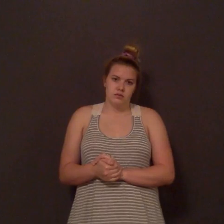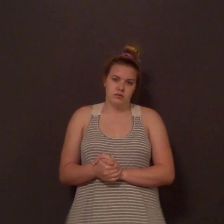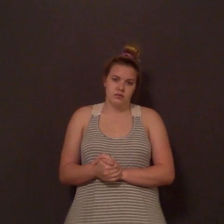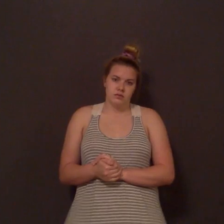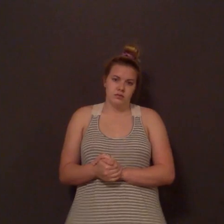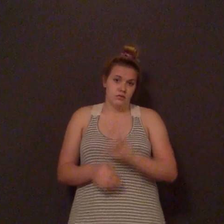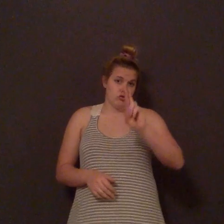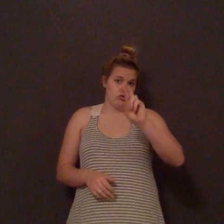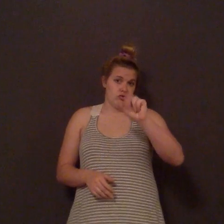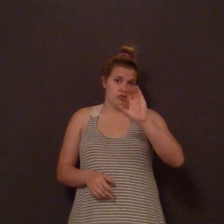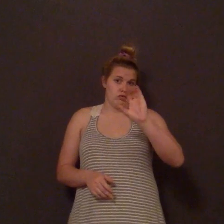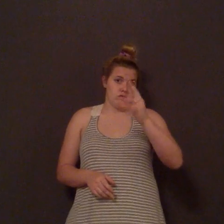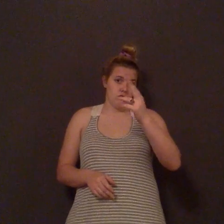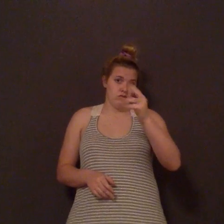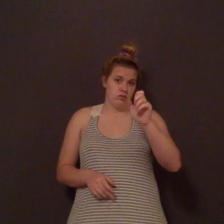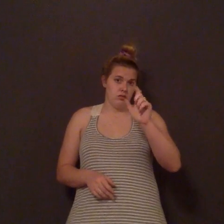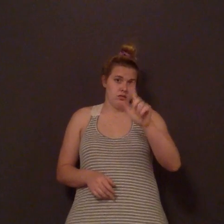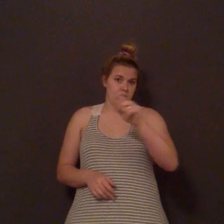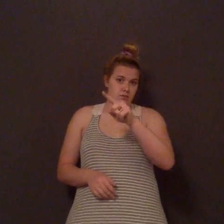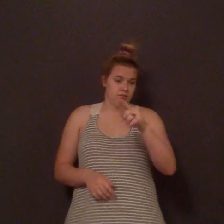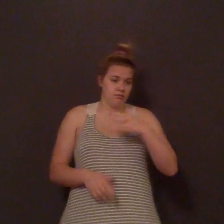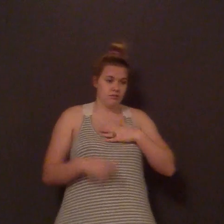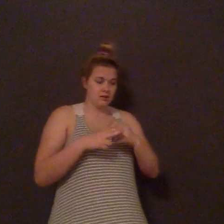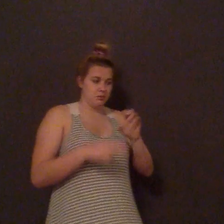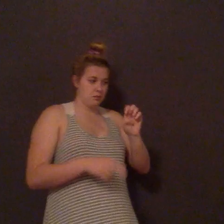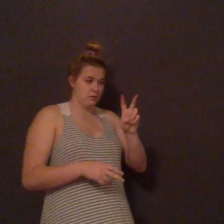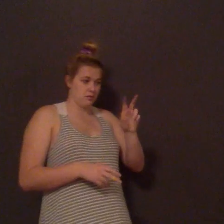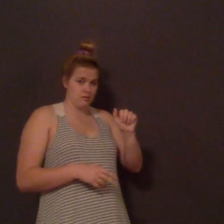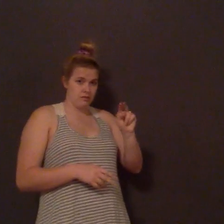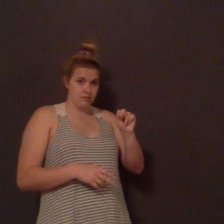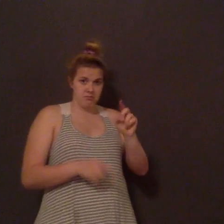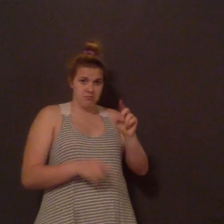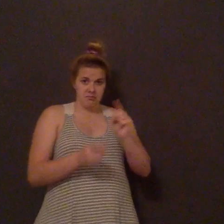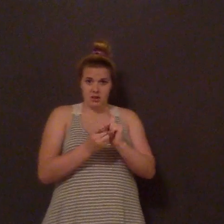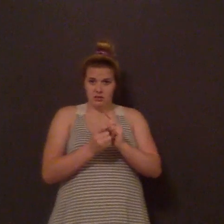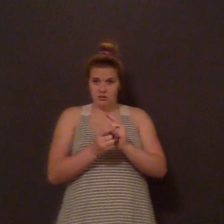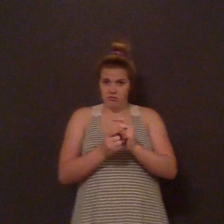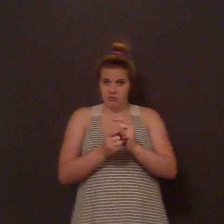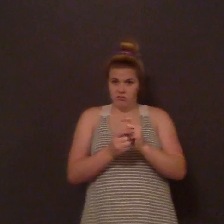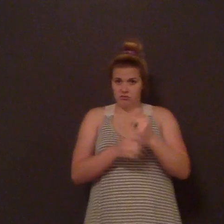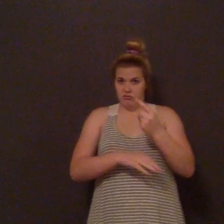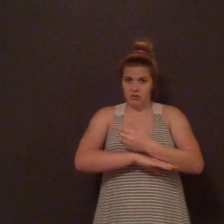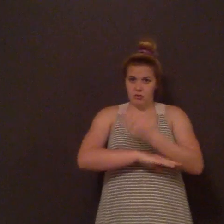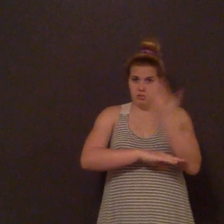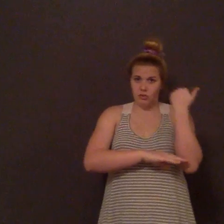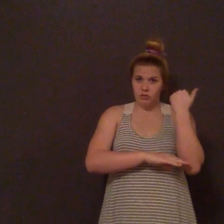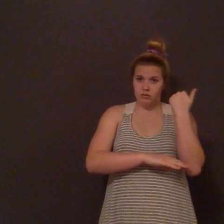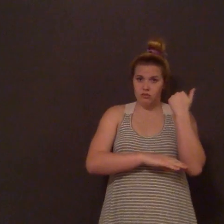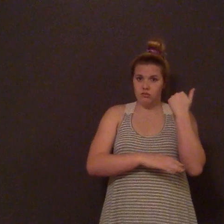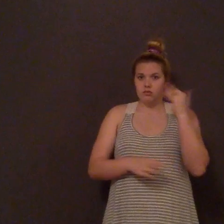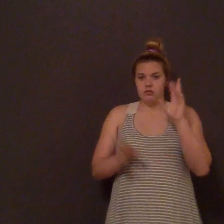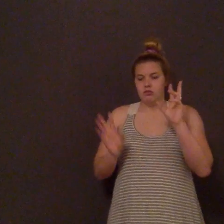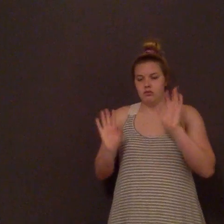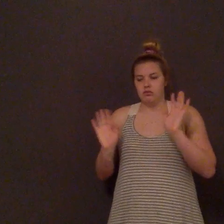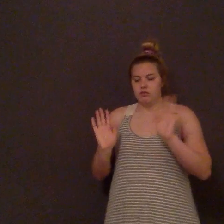Rachel, right? My name's Evan. We met the other day. Can I talk to you for a minute? Not right now. I've got a lot on my mind. Is your